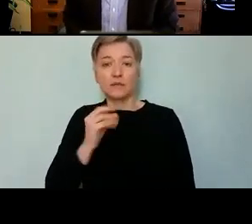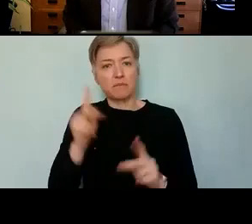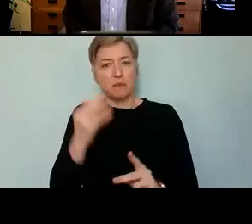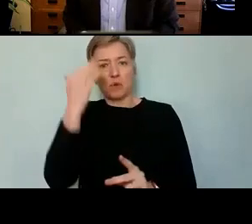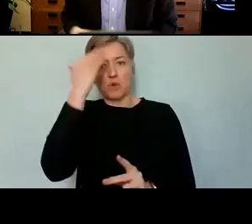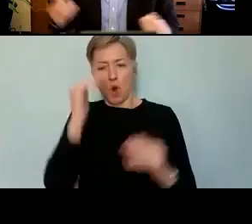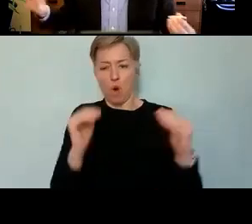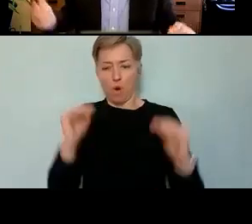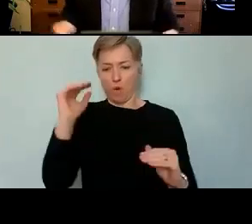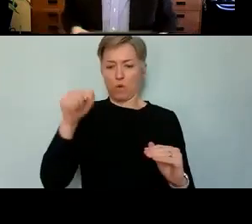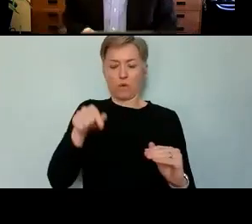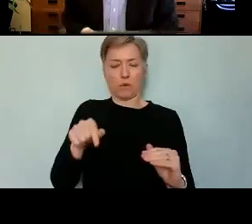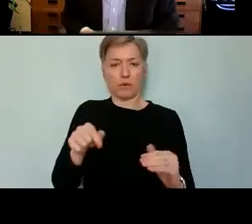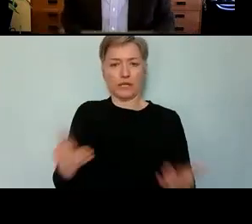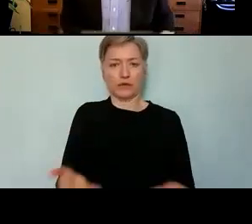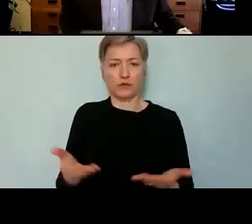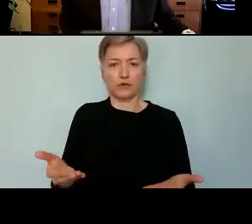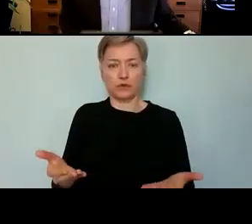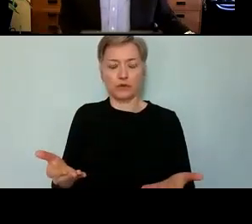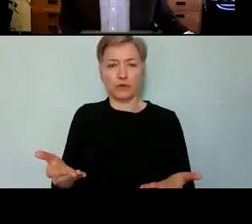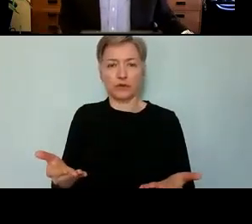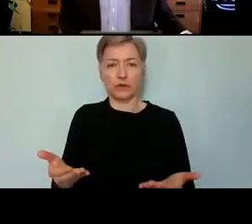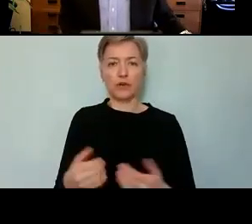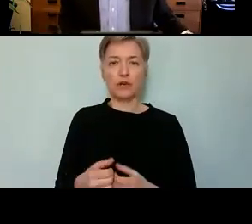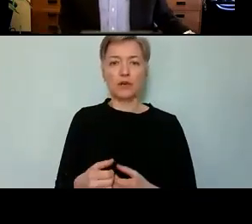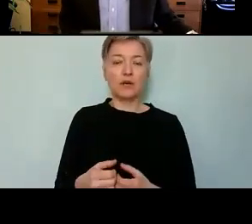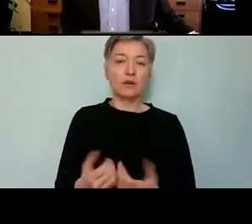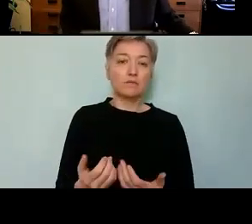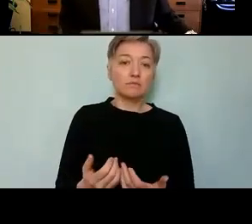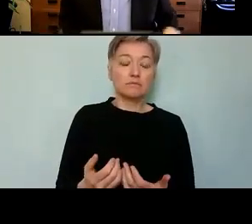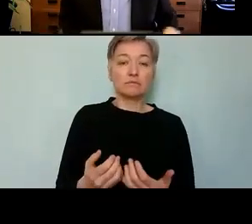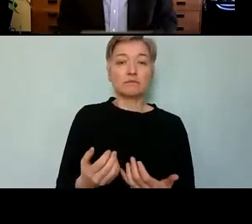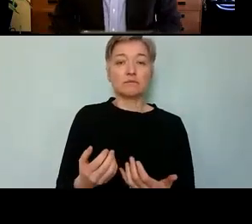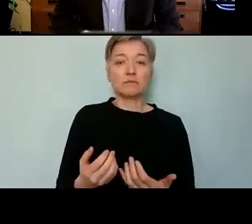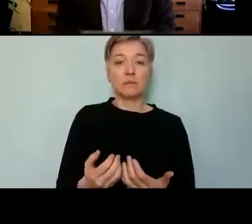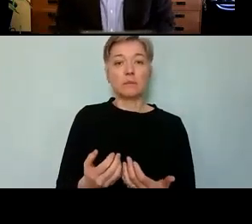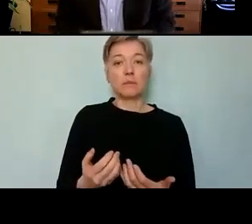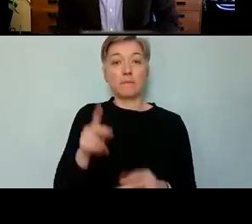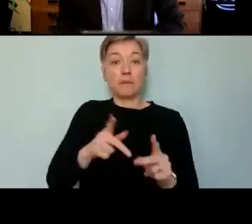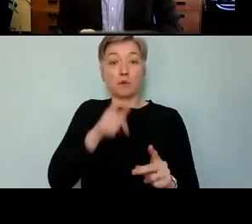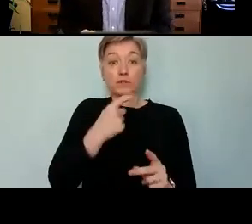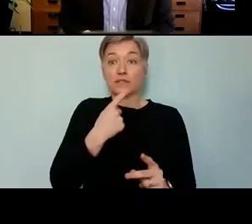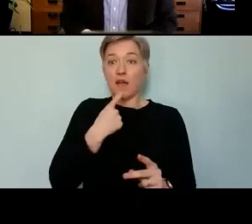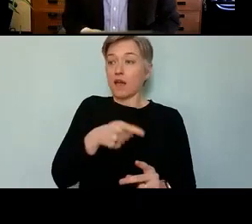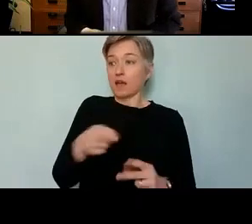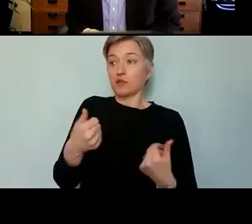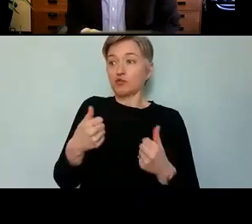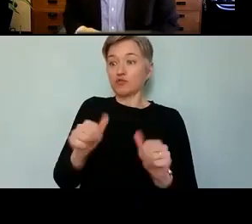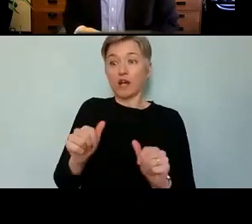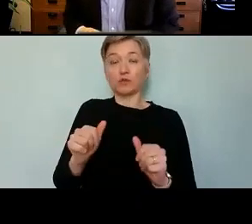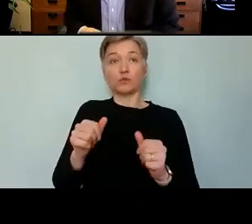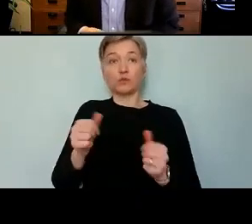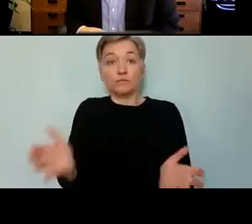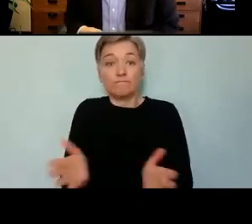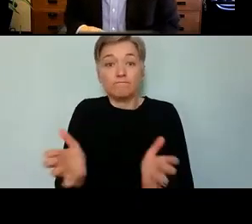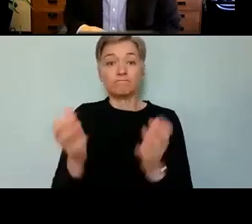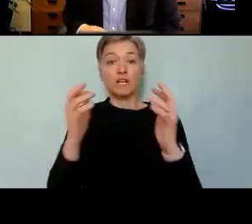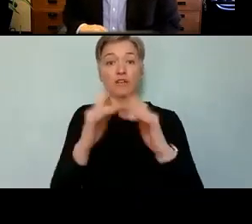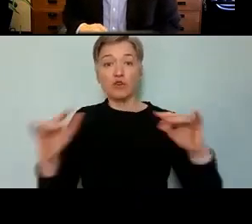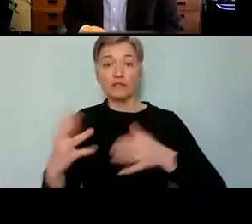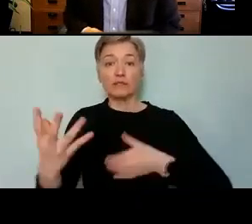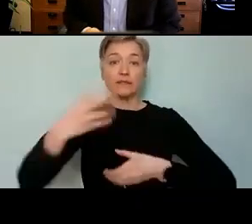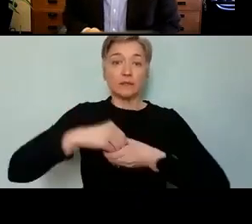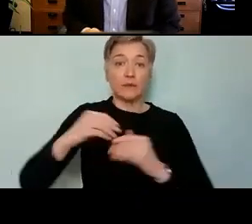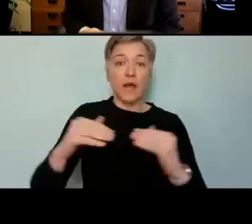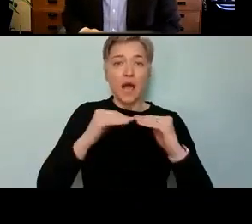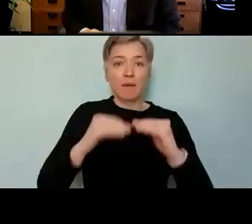in communities like ours who purport to be at the forefront of leading efforts in diversity, equity, and inclusion. We